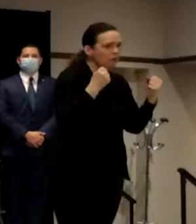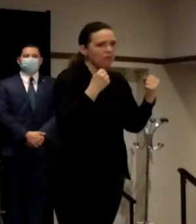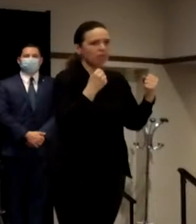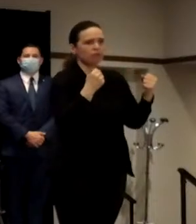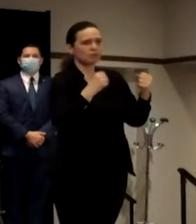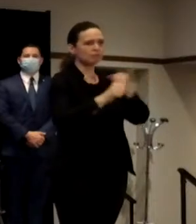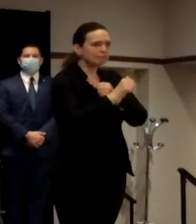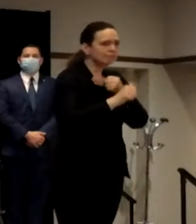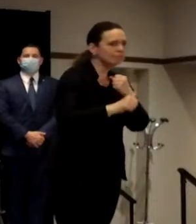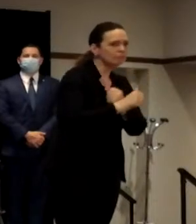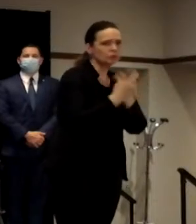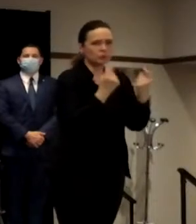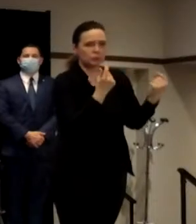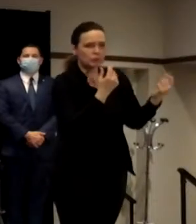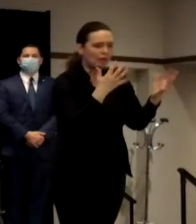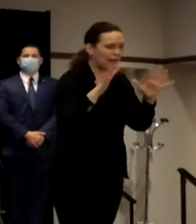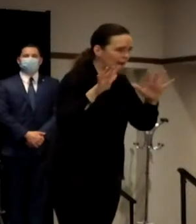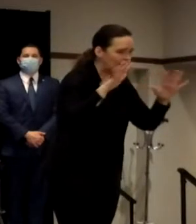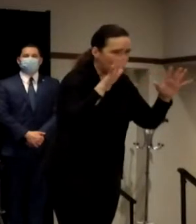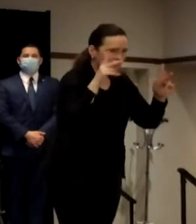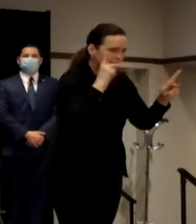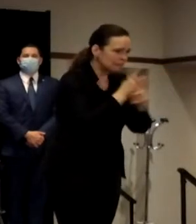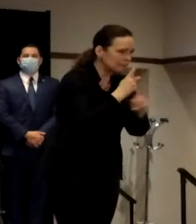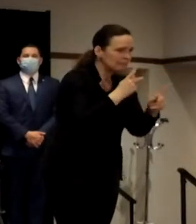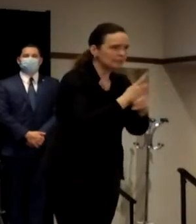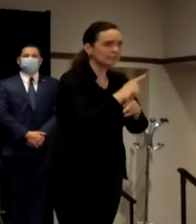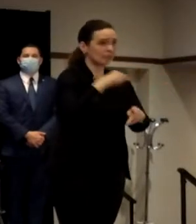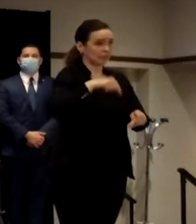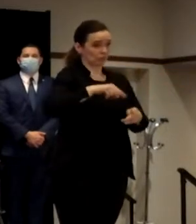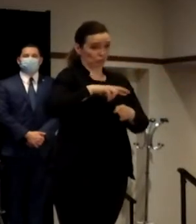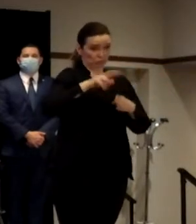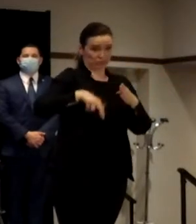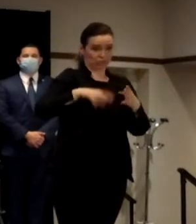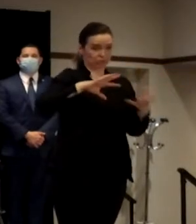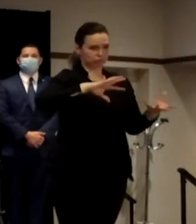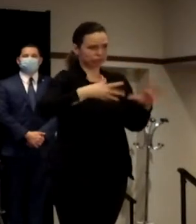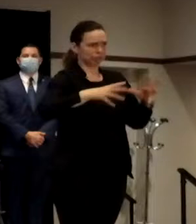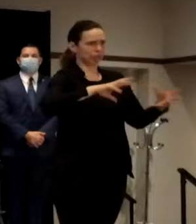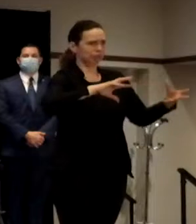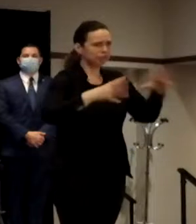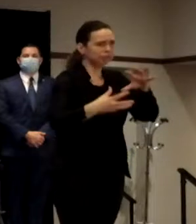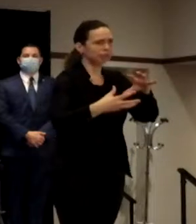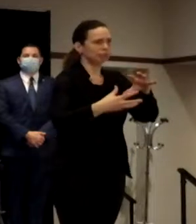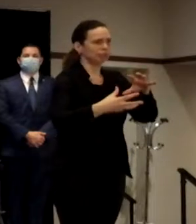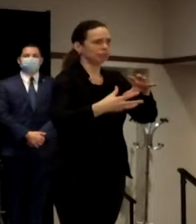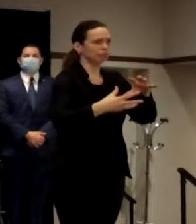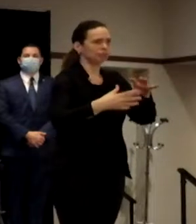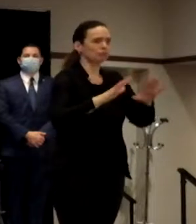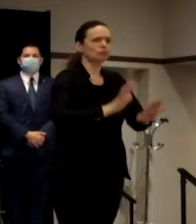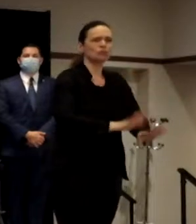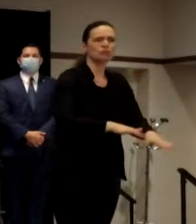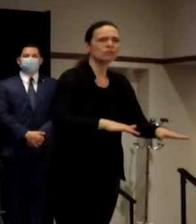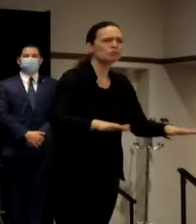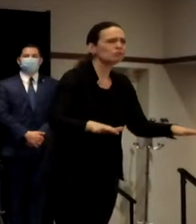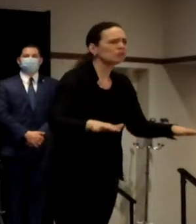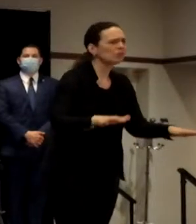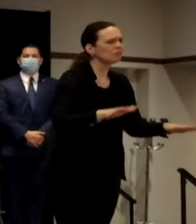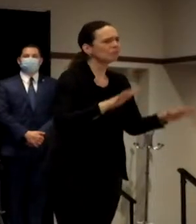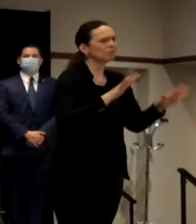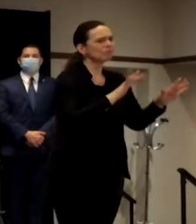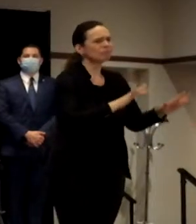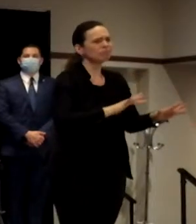And research has shown that disruption in schools, children's schooling is globally detrimental to their